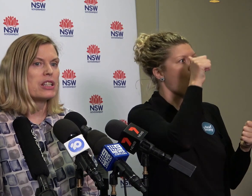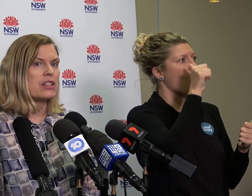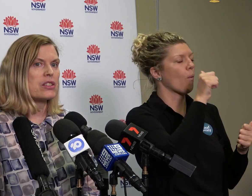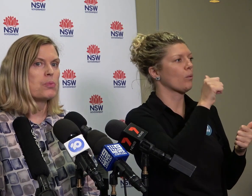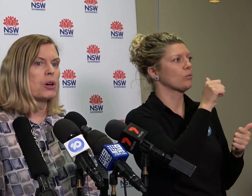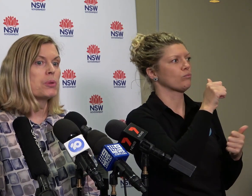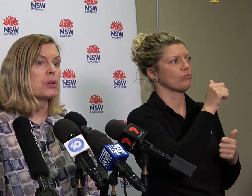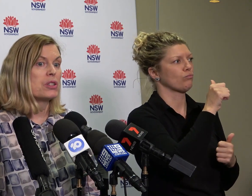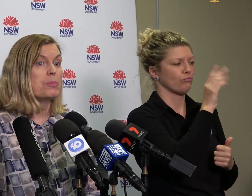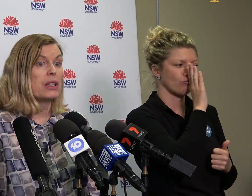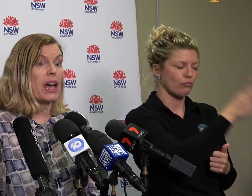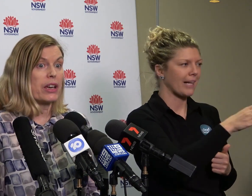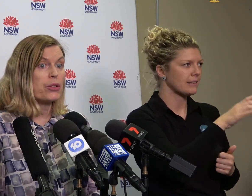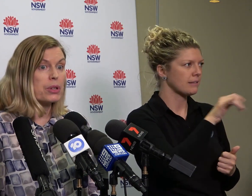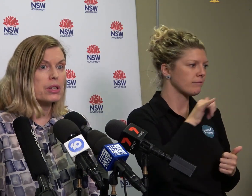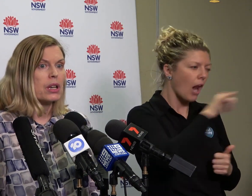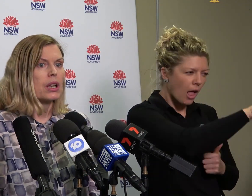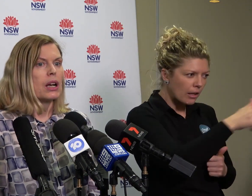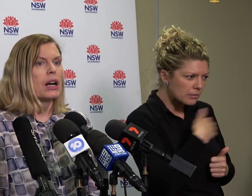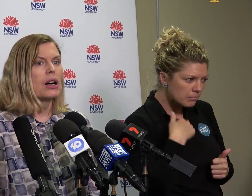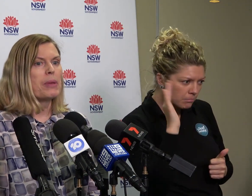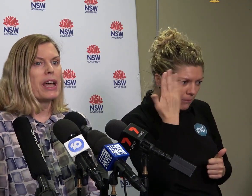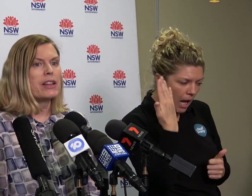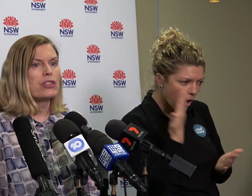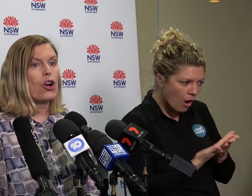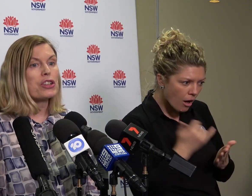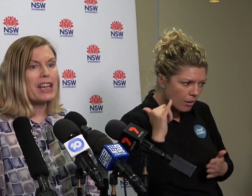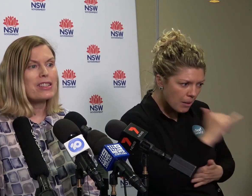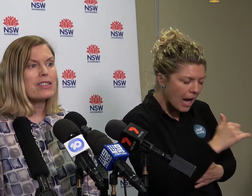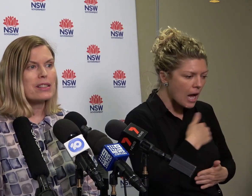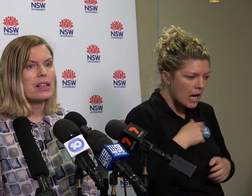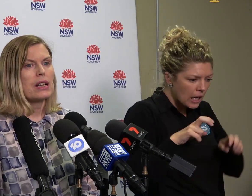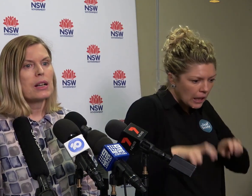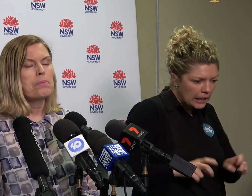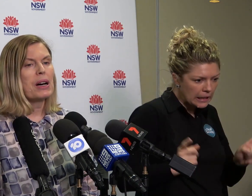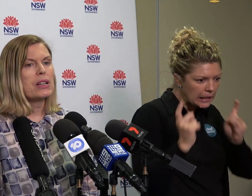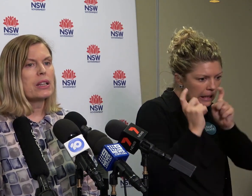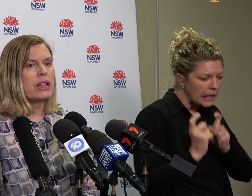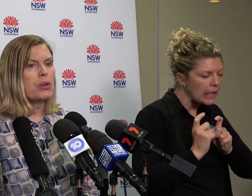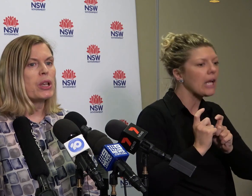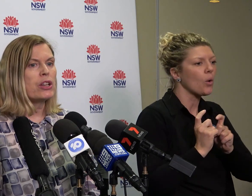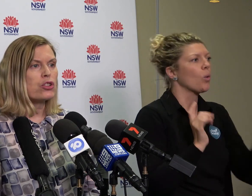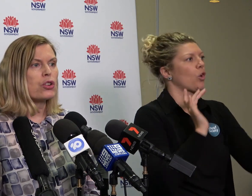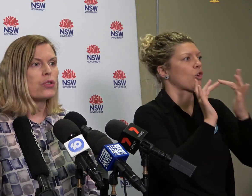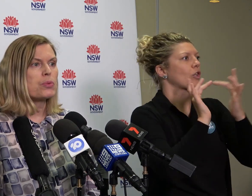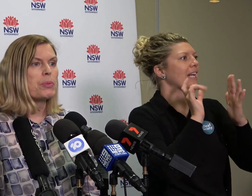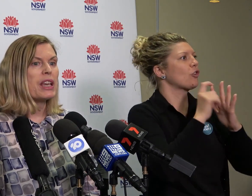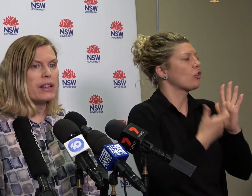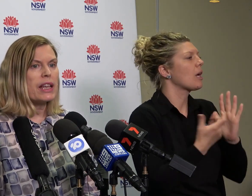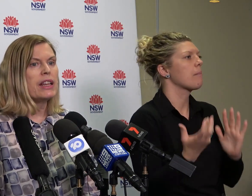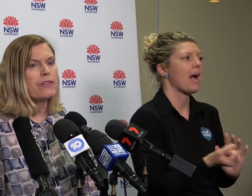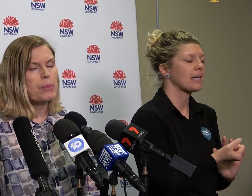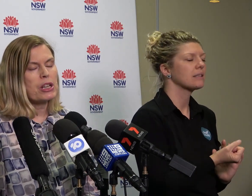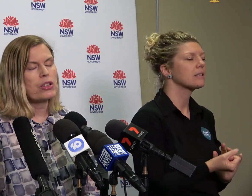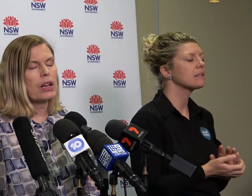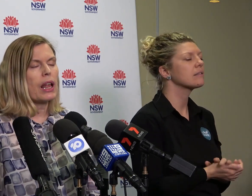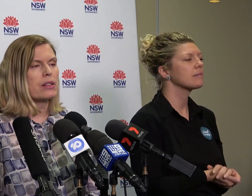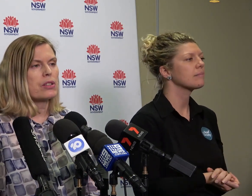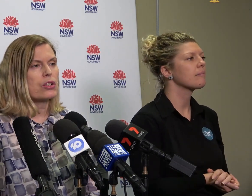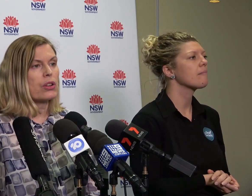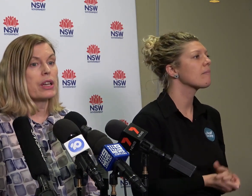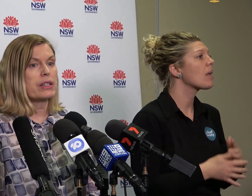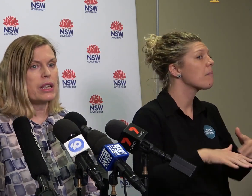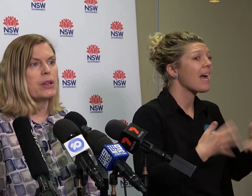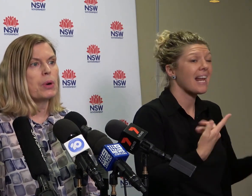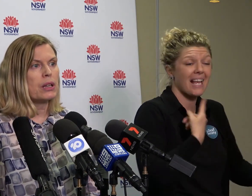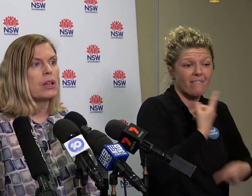that flight details and why we want it to be accurate, and contacted us. But in due course, when we get any information that allows